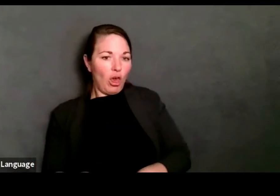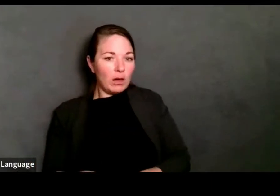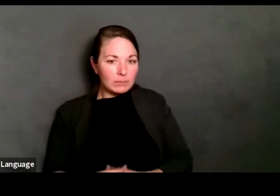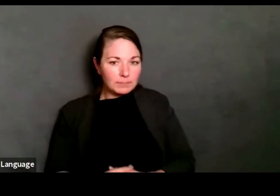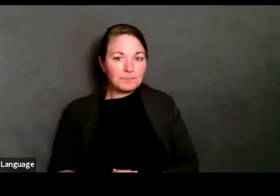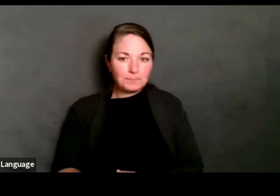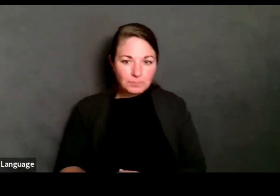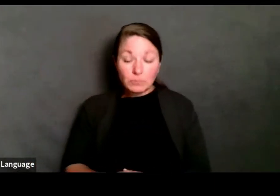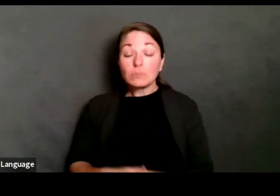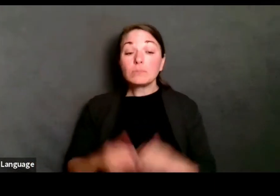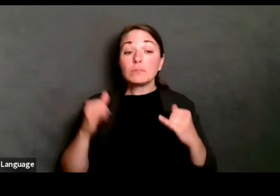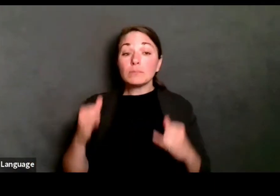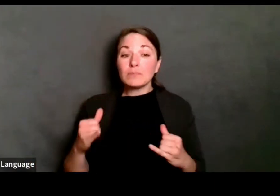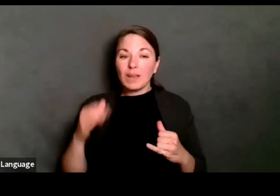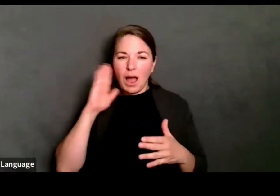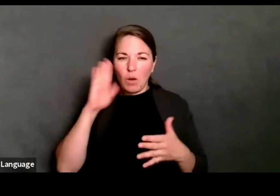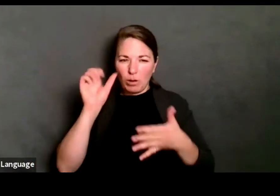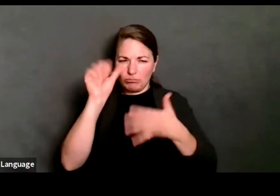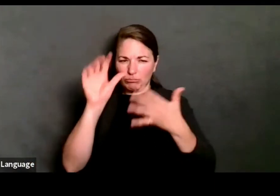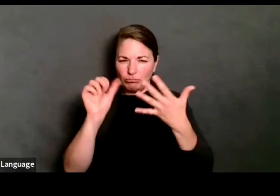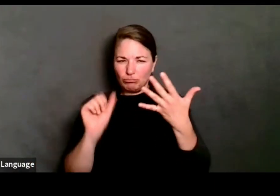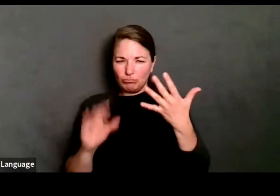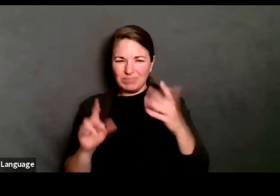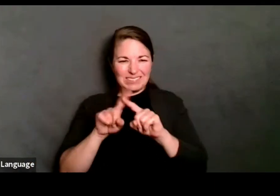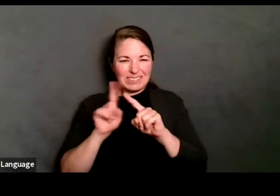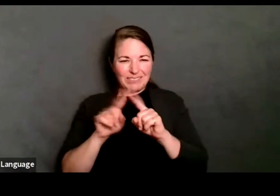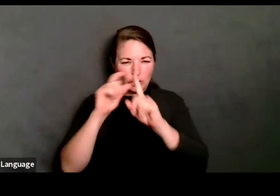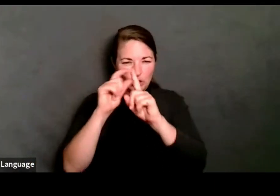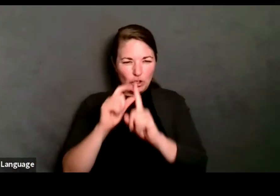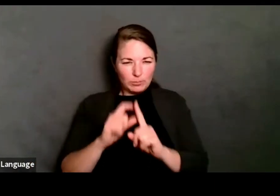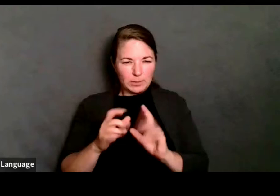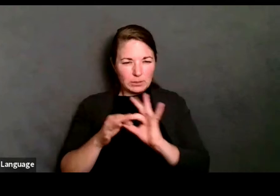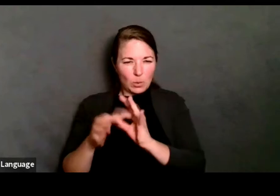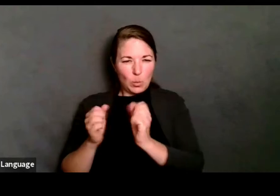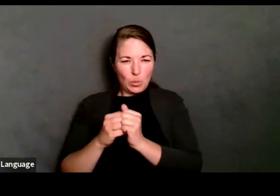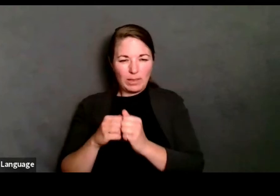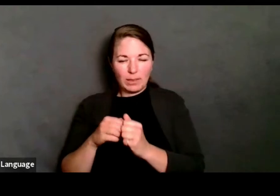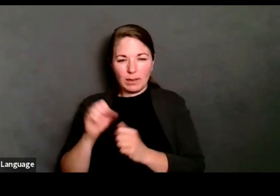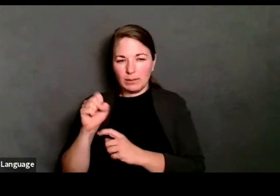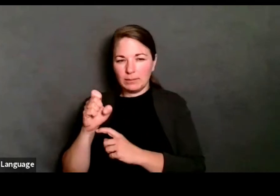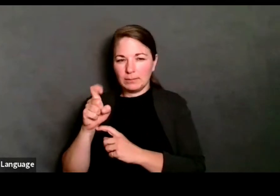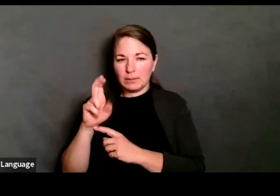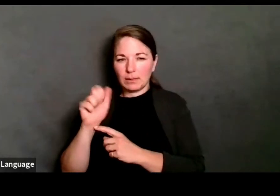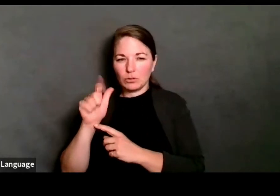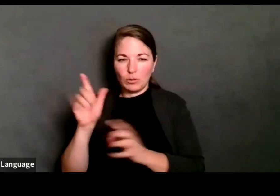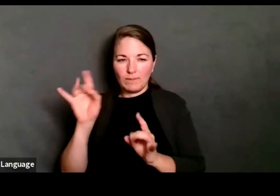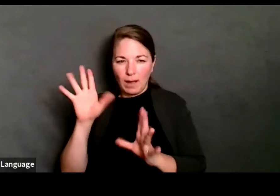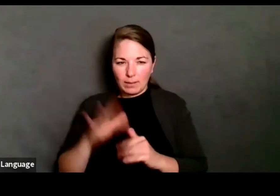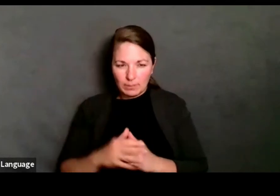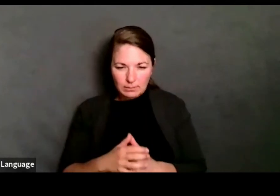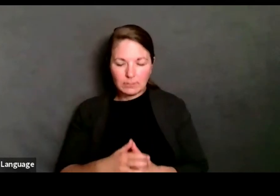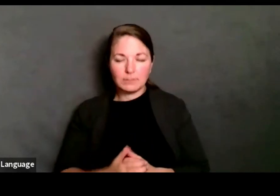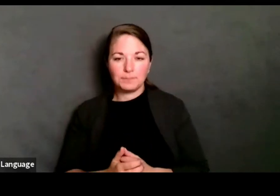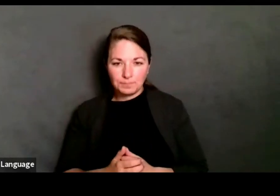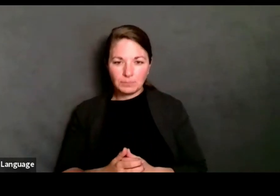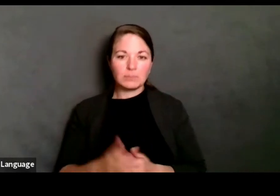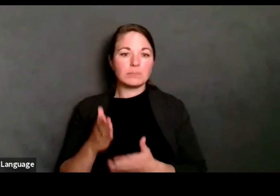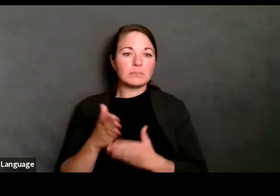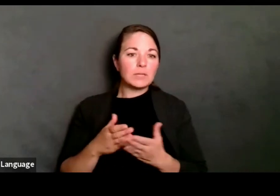many types of experiences that fall under the umbrella of sexual violence. Here are some terms that relate to that broad